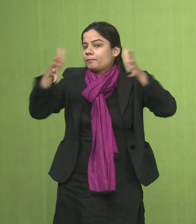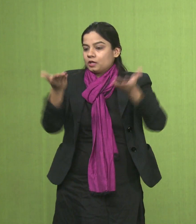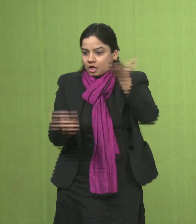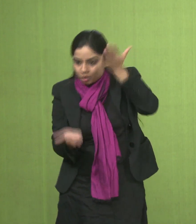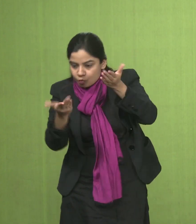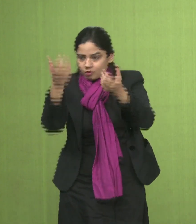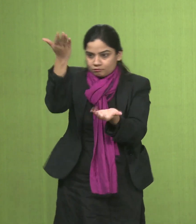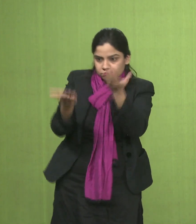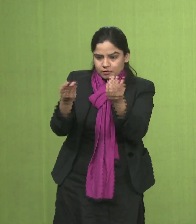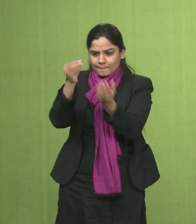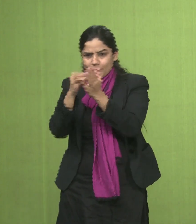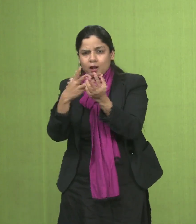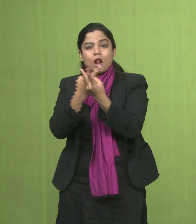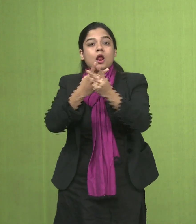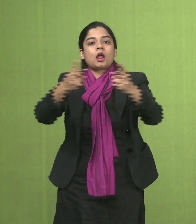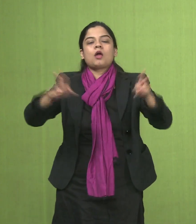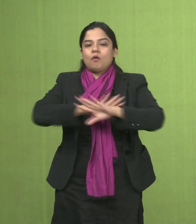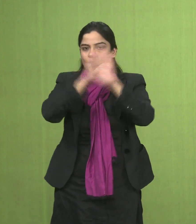lot of tactics to steal money out of you.